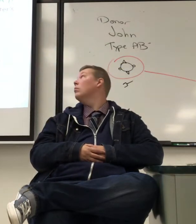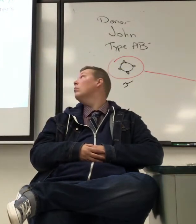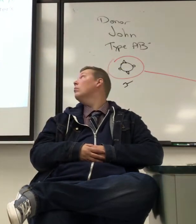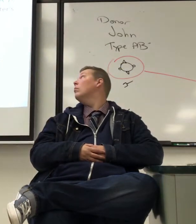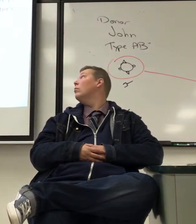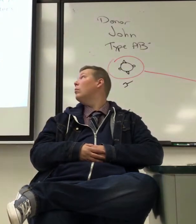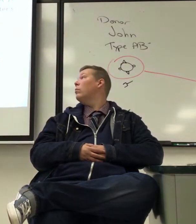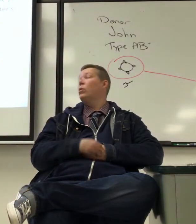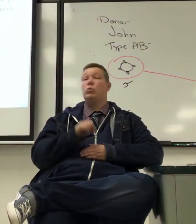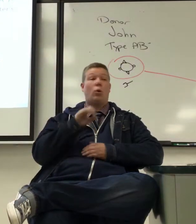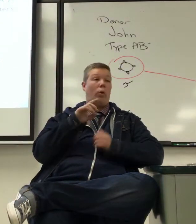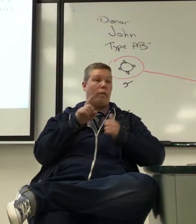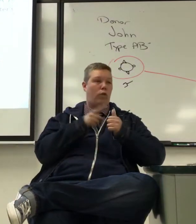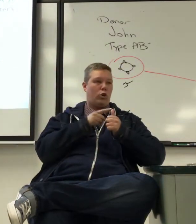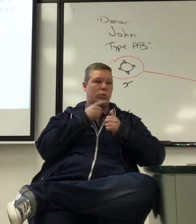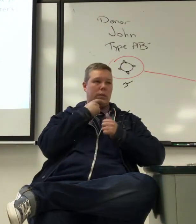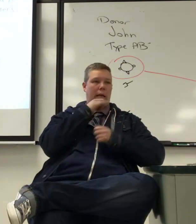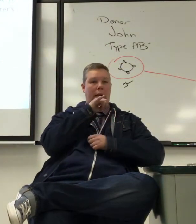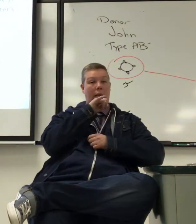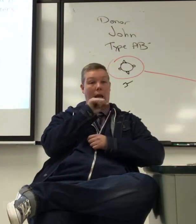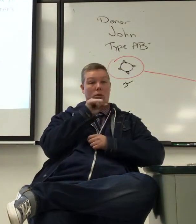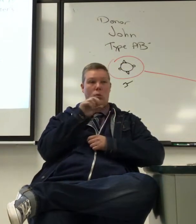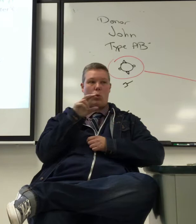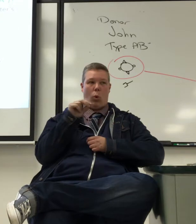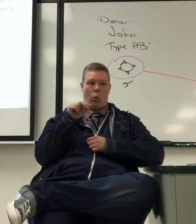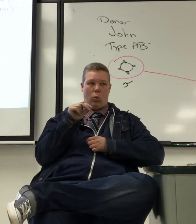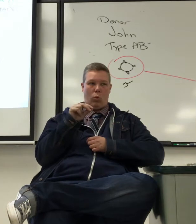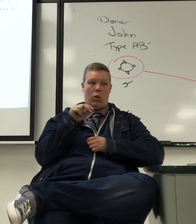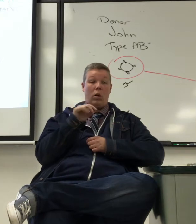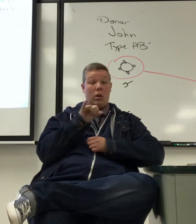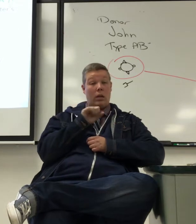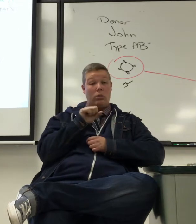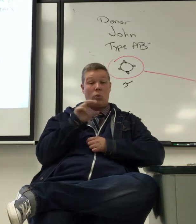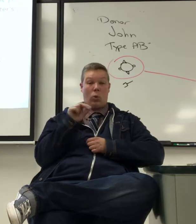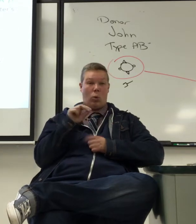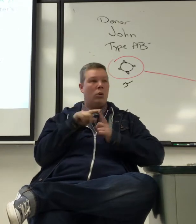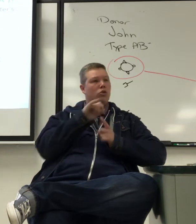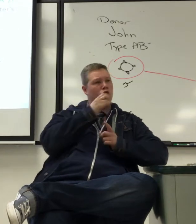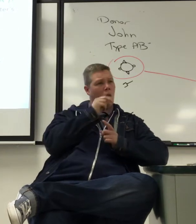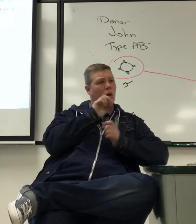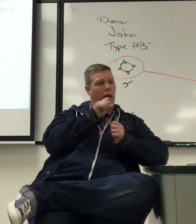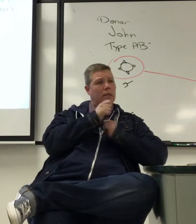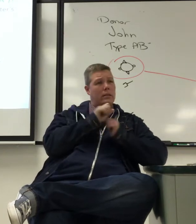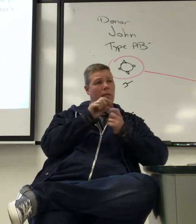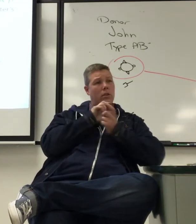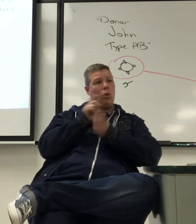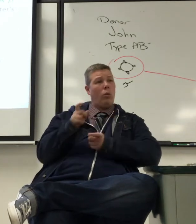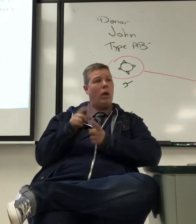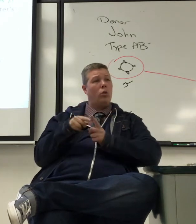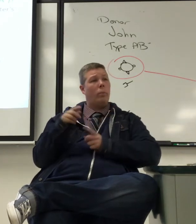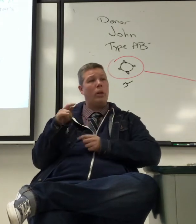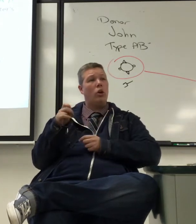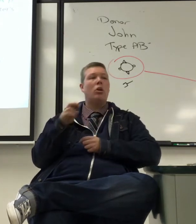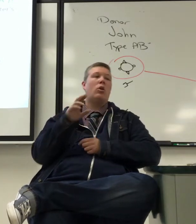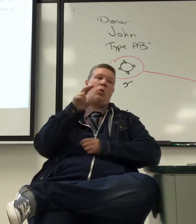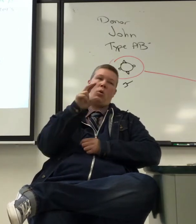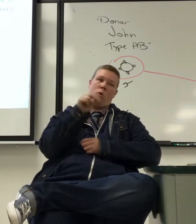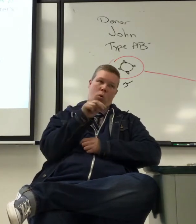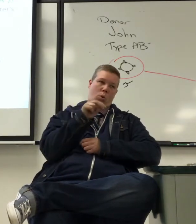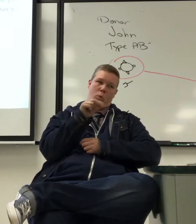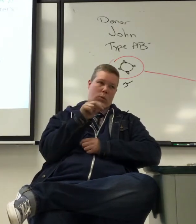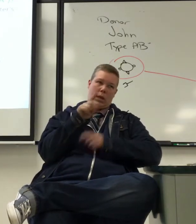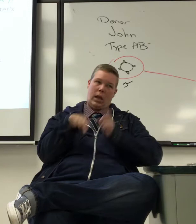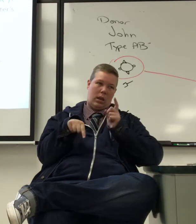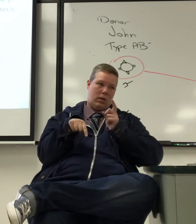Let's first get the yes, no. Can John safely donate to Peter? Is that a yes or is that a no? Okay, that's